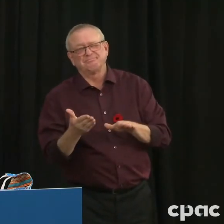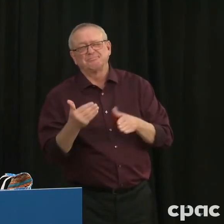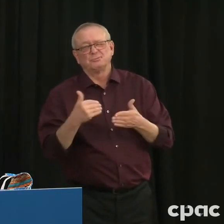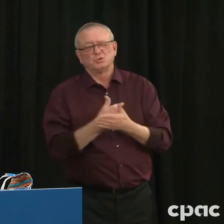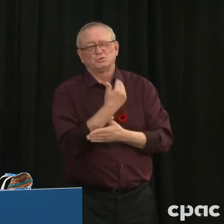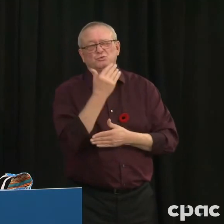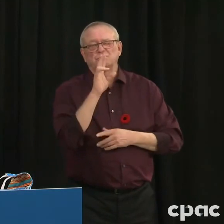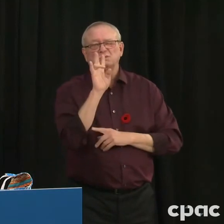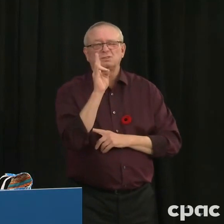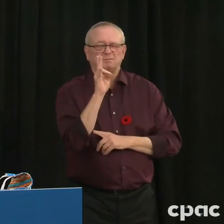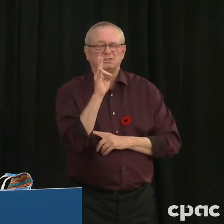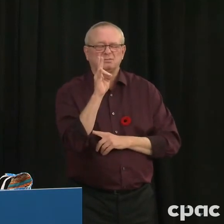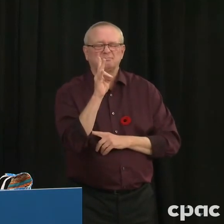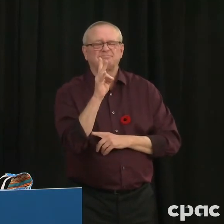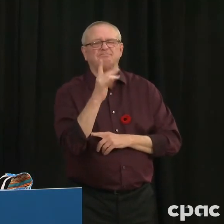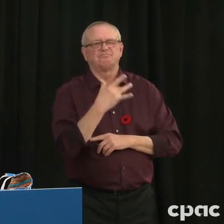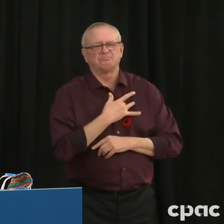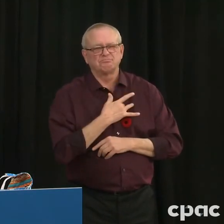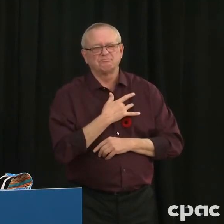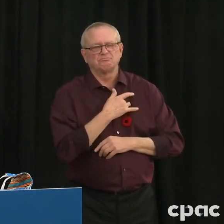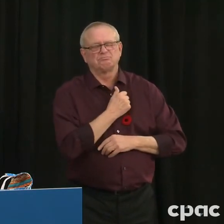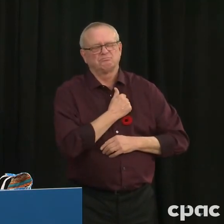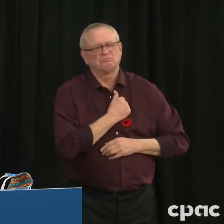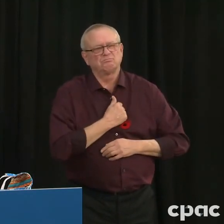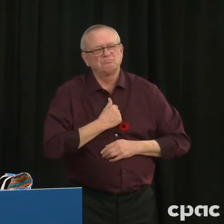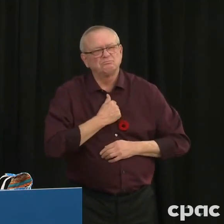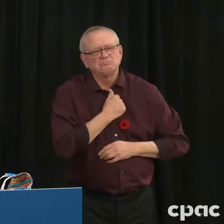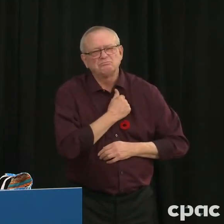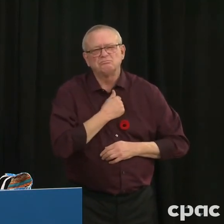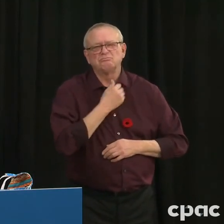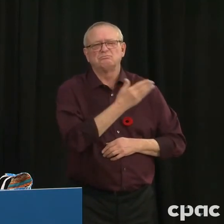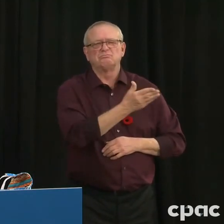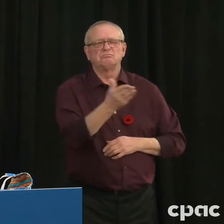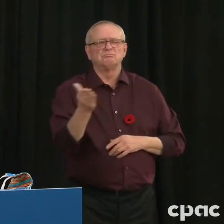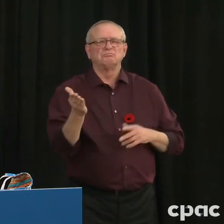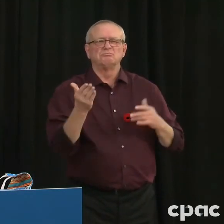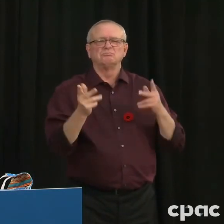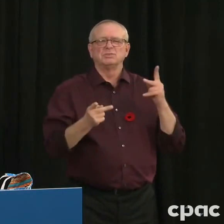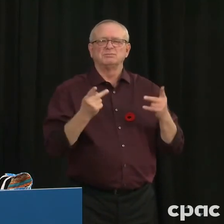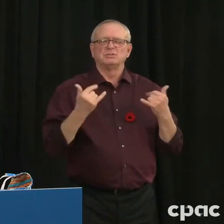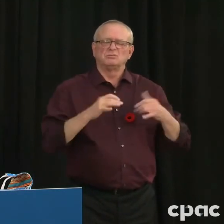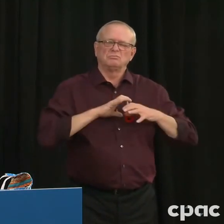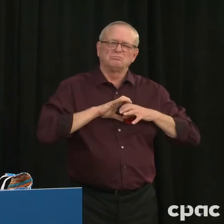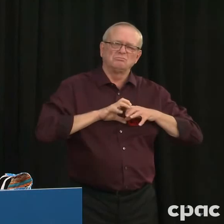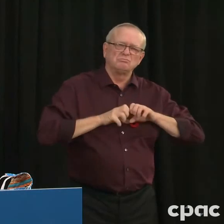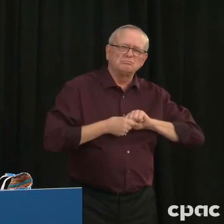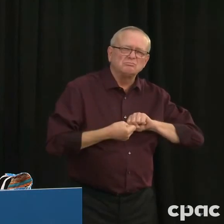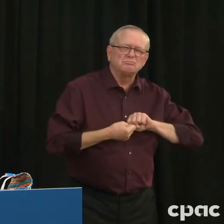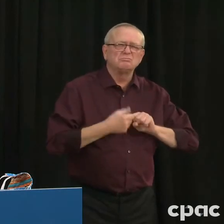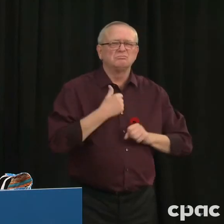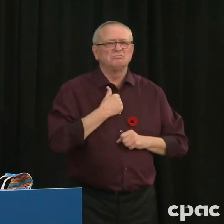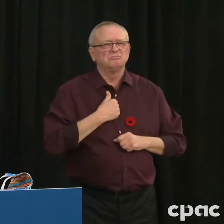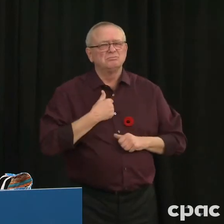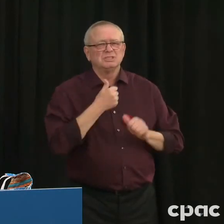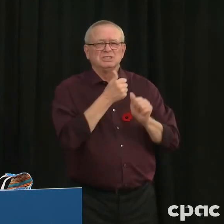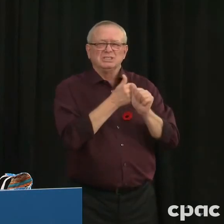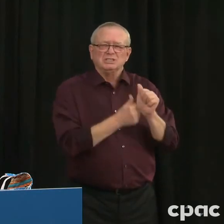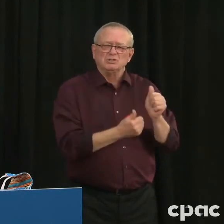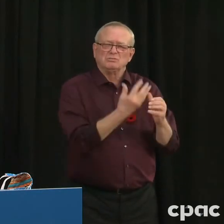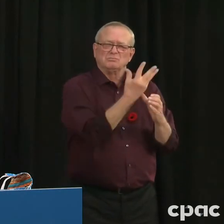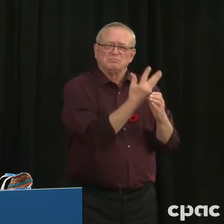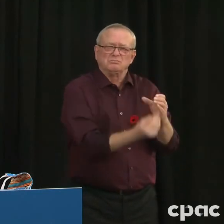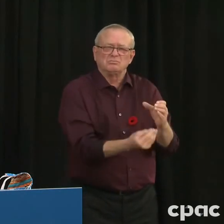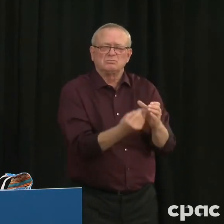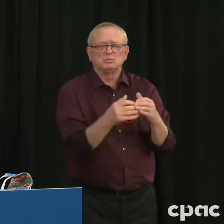is grieving today. Each death is a loss for our community and a reminder of the importance of containing community